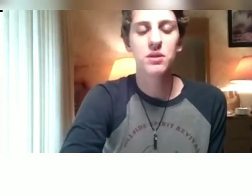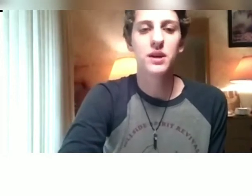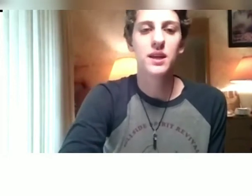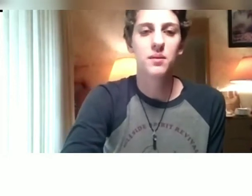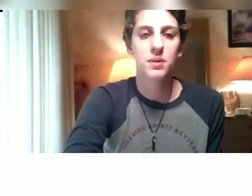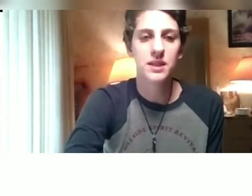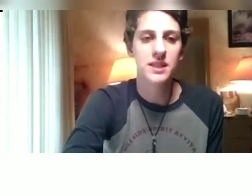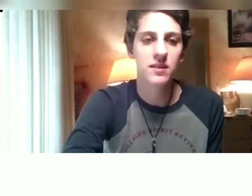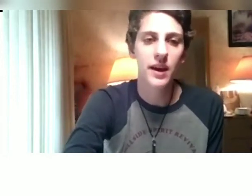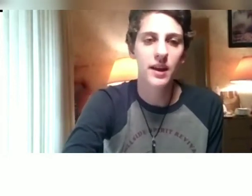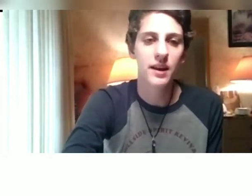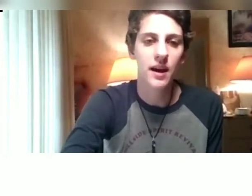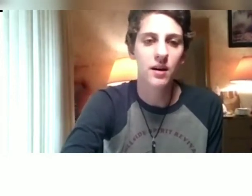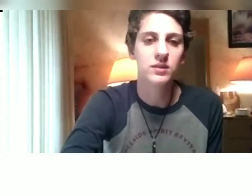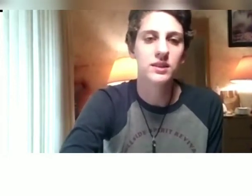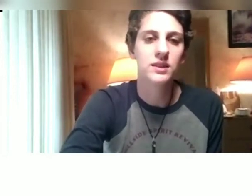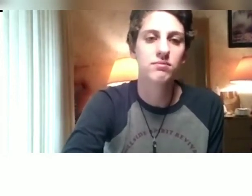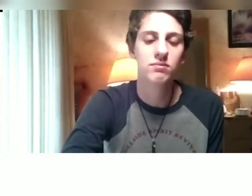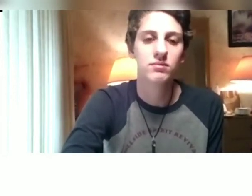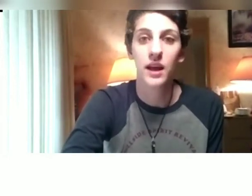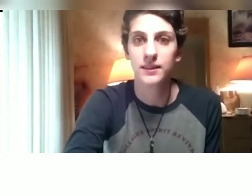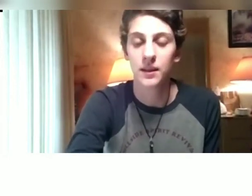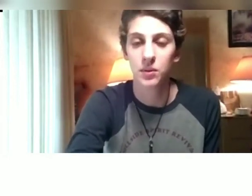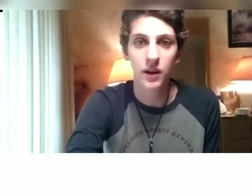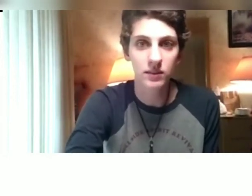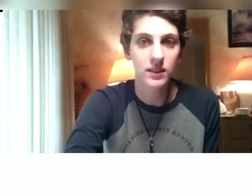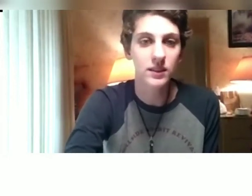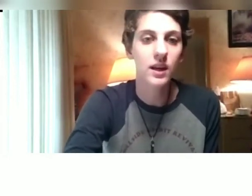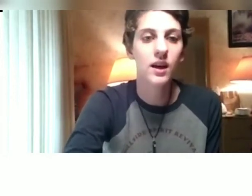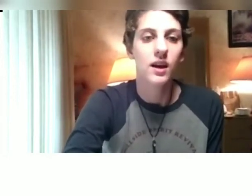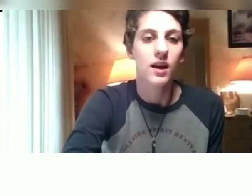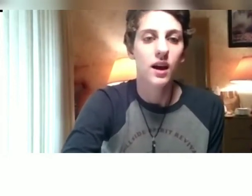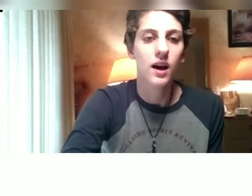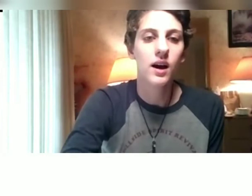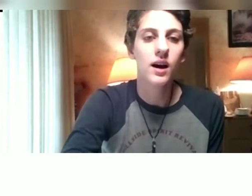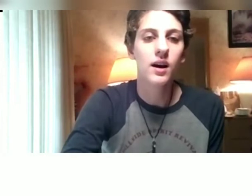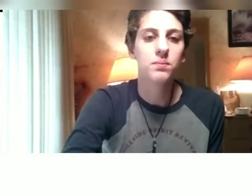between possessive nouns and typical nouns.